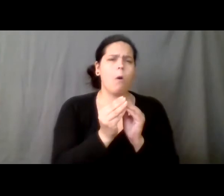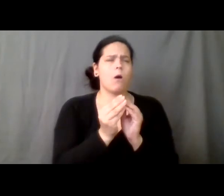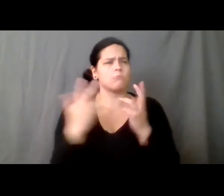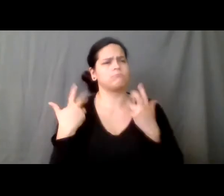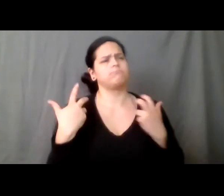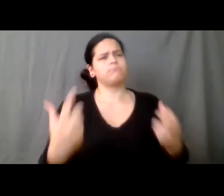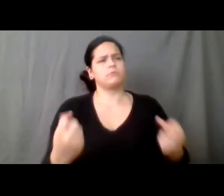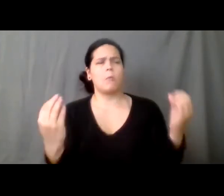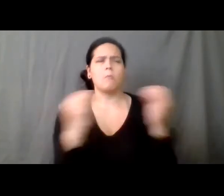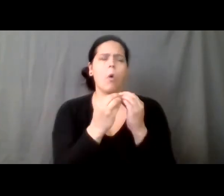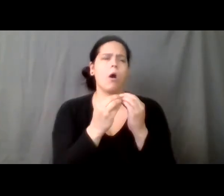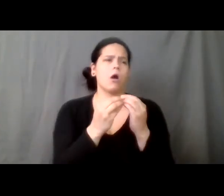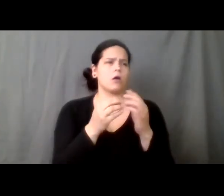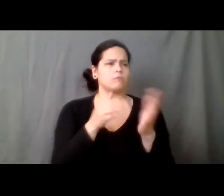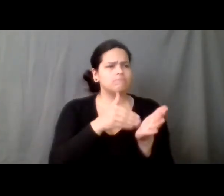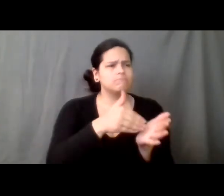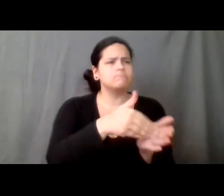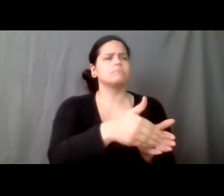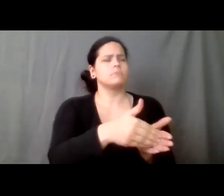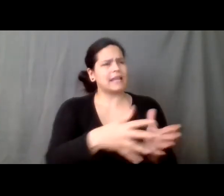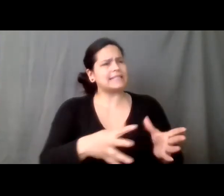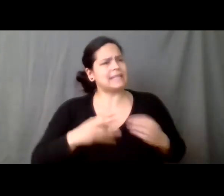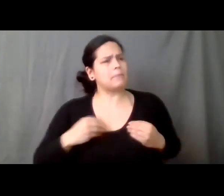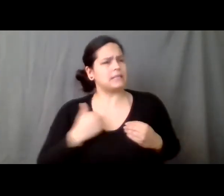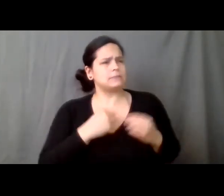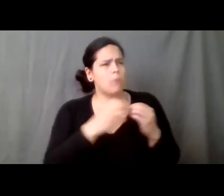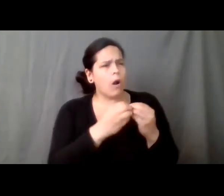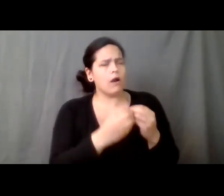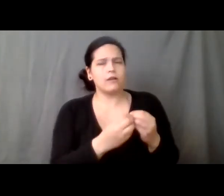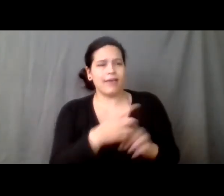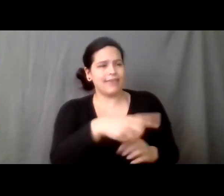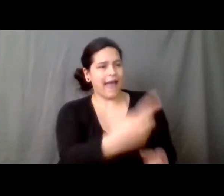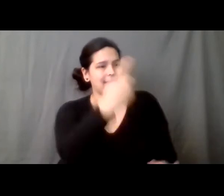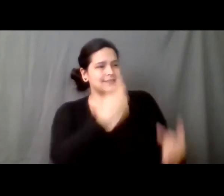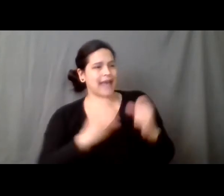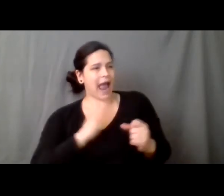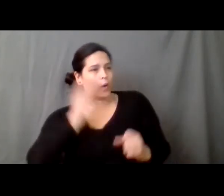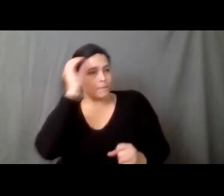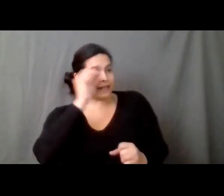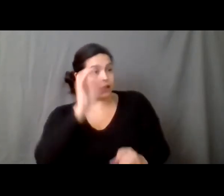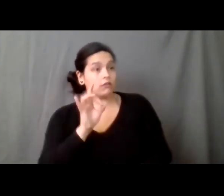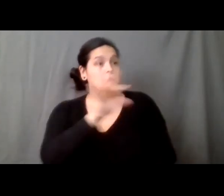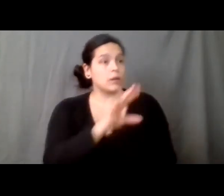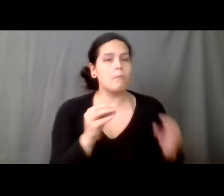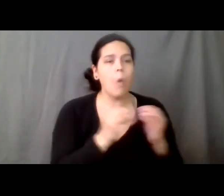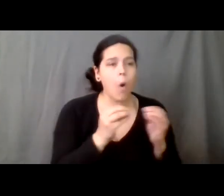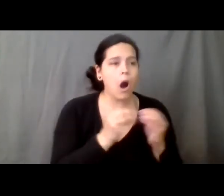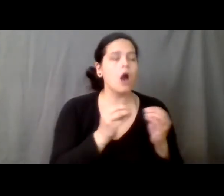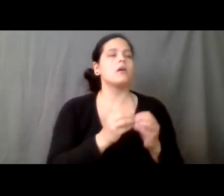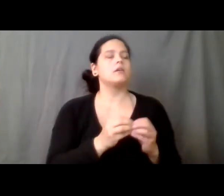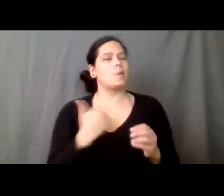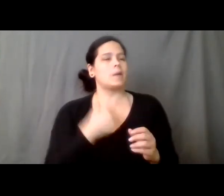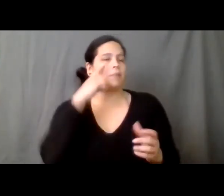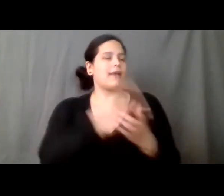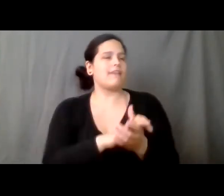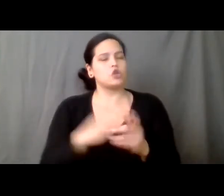accepted. We're being asked for our opinions more. And we believe that those traditional teachings